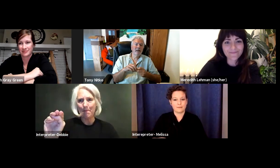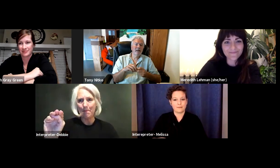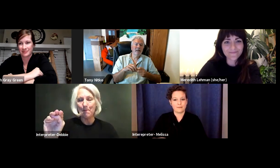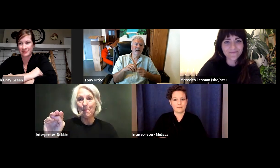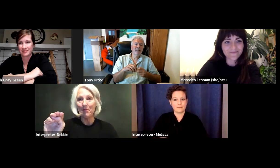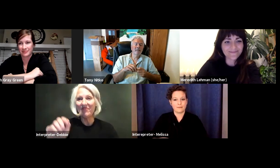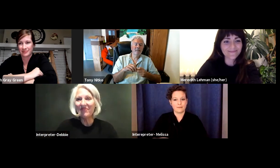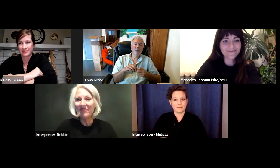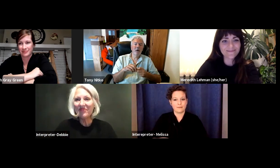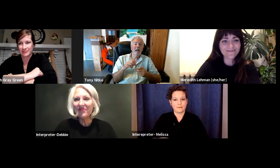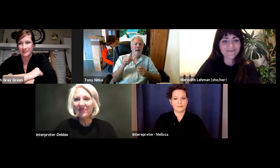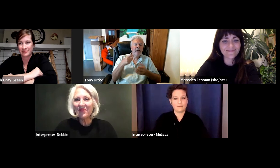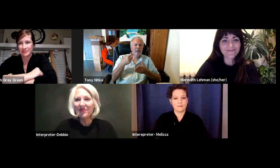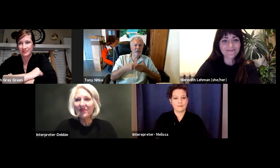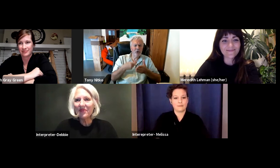am.